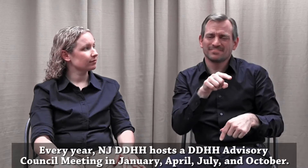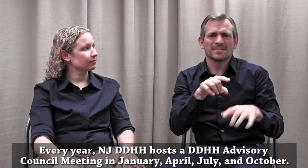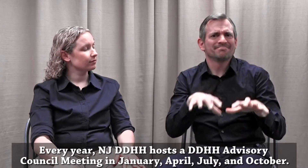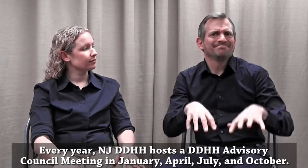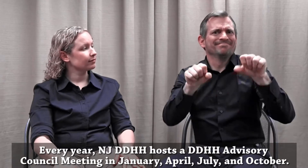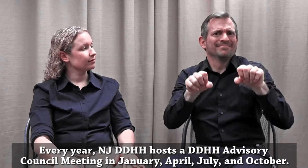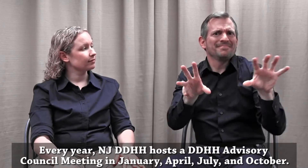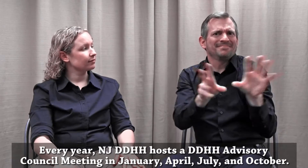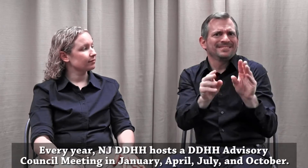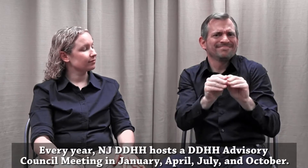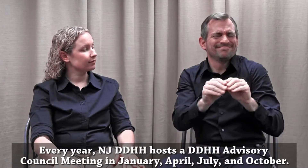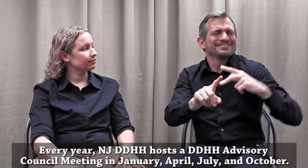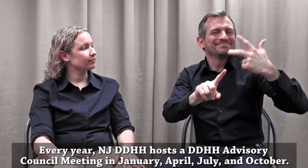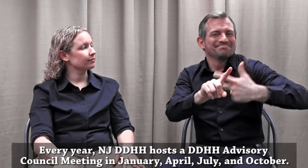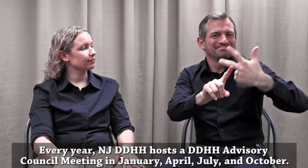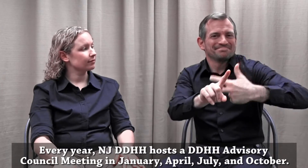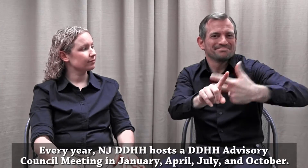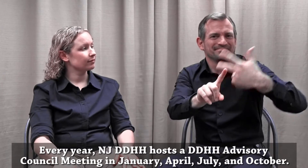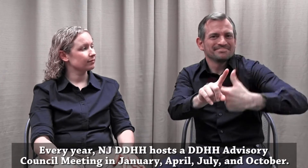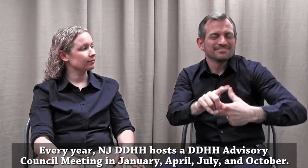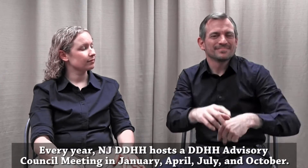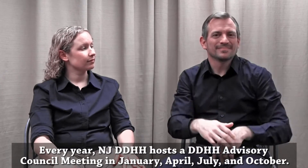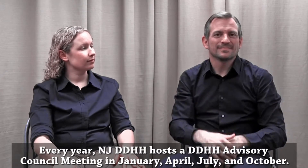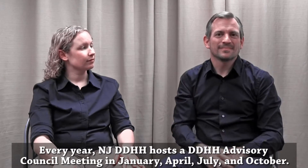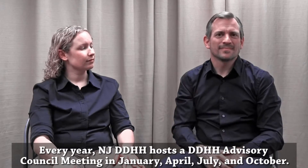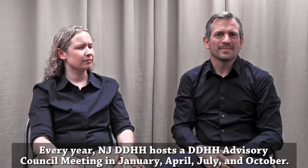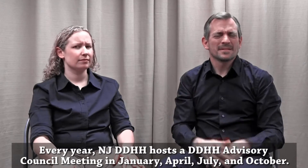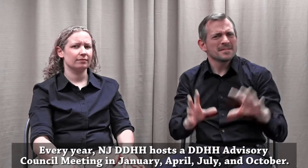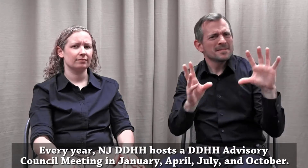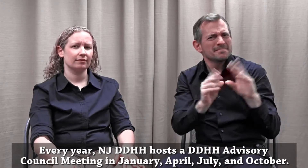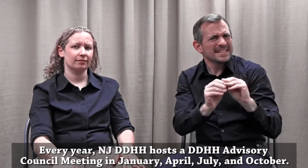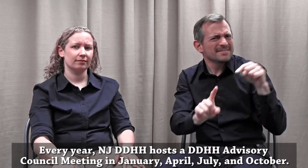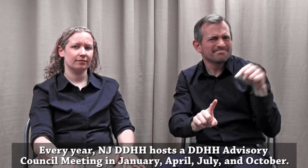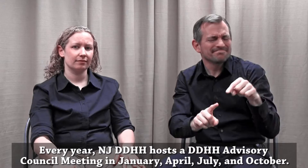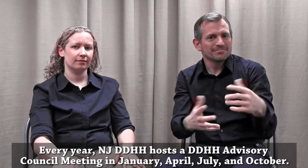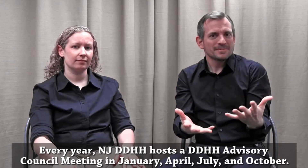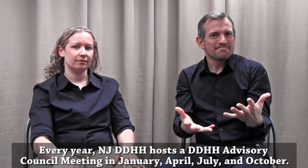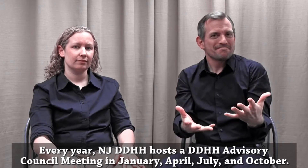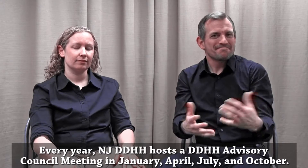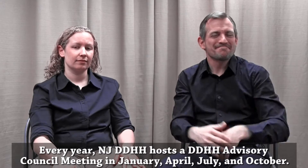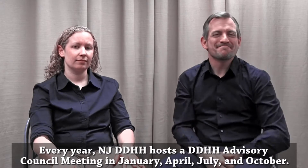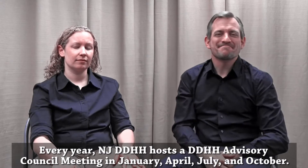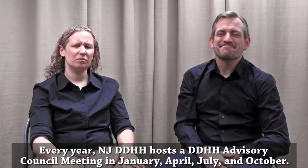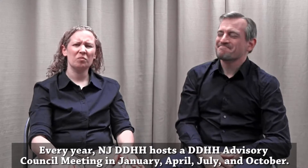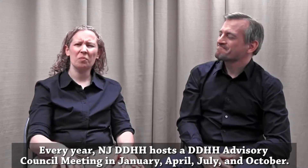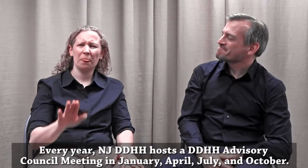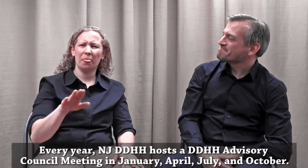NJDDHH hosts a DDHH Advisory Council meeting in January, April, July, and October.